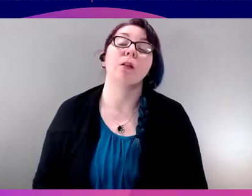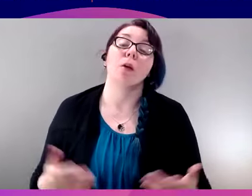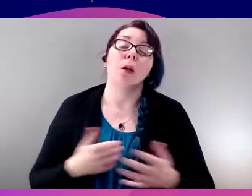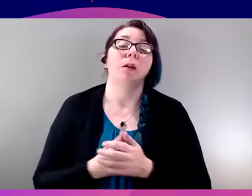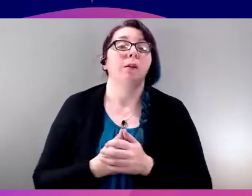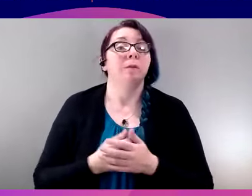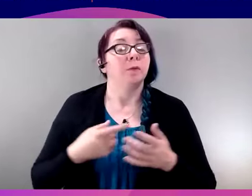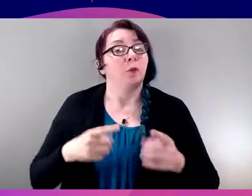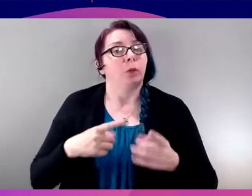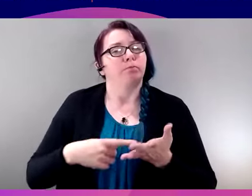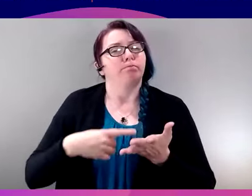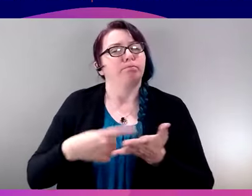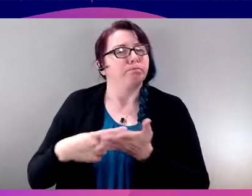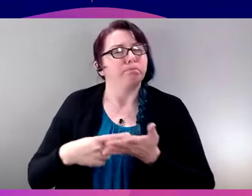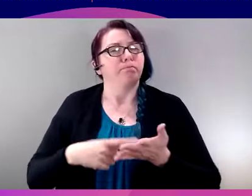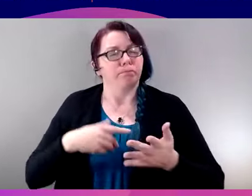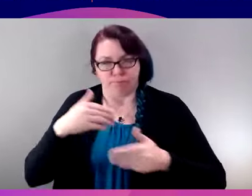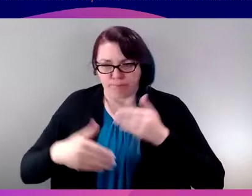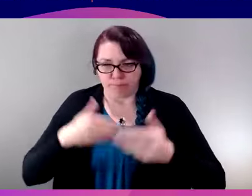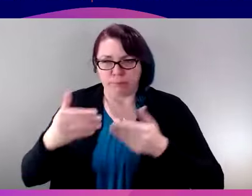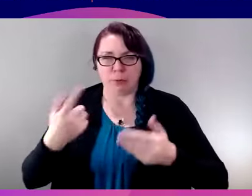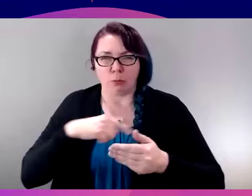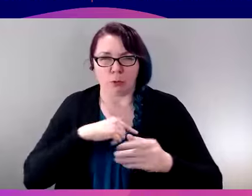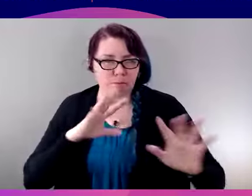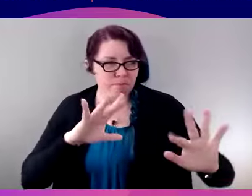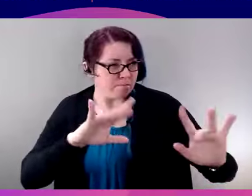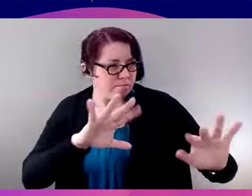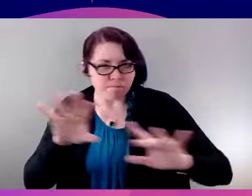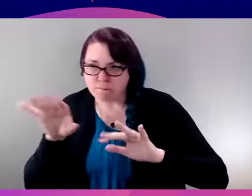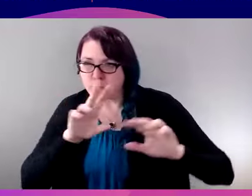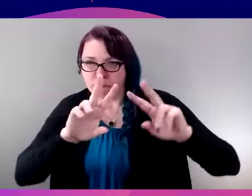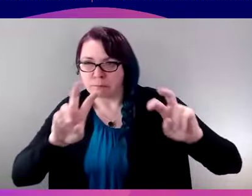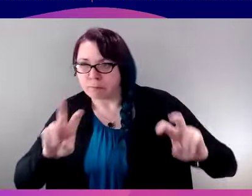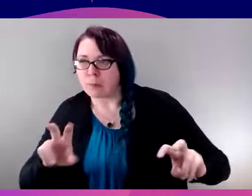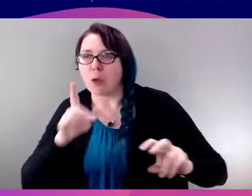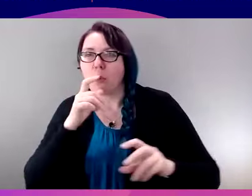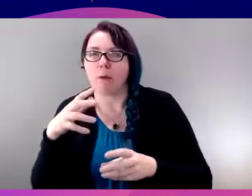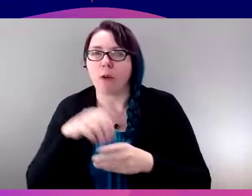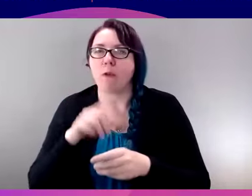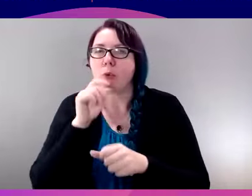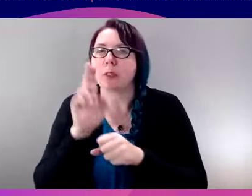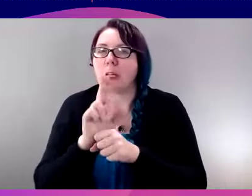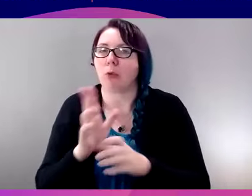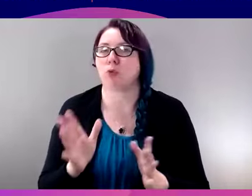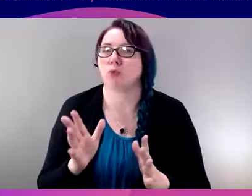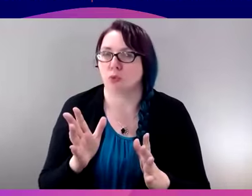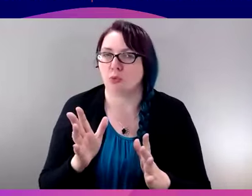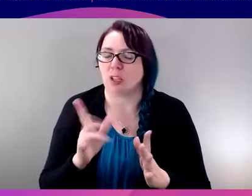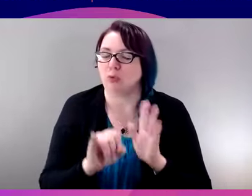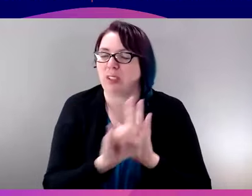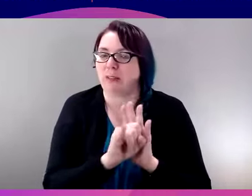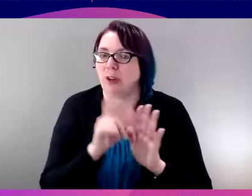additional stakeholders who needed to be part of the project. We wanted to identify the current resources that